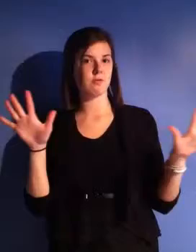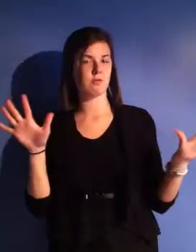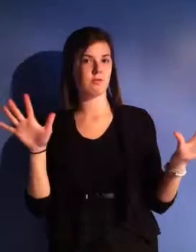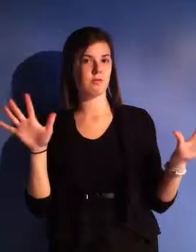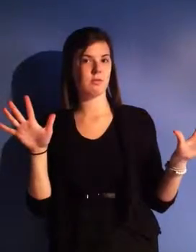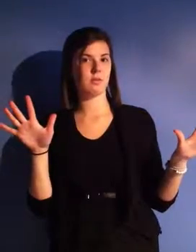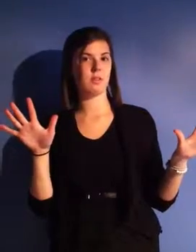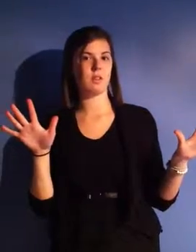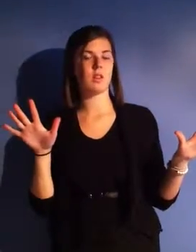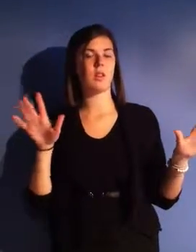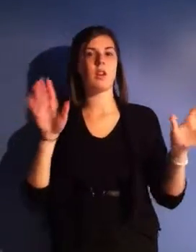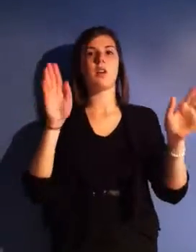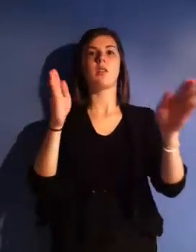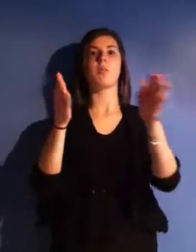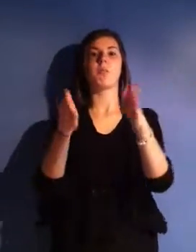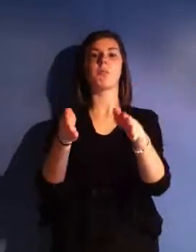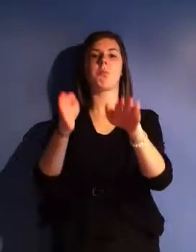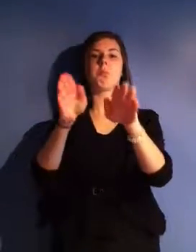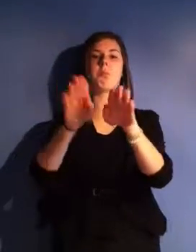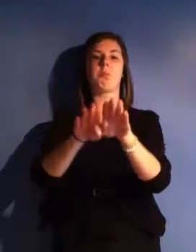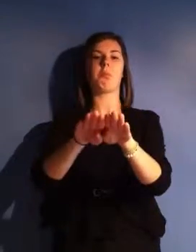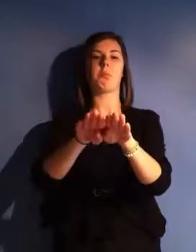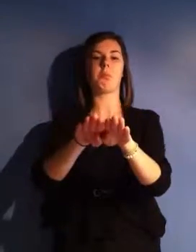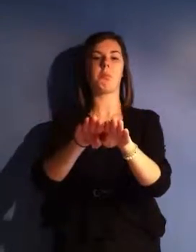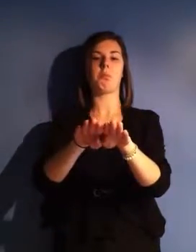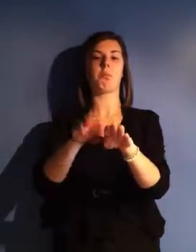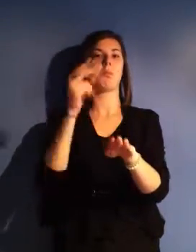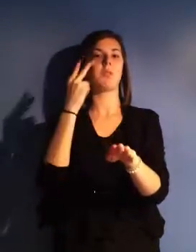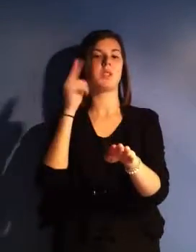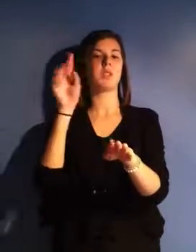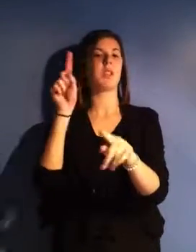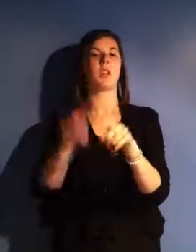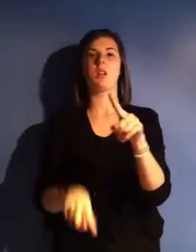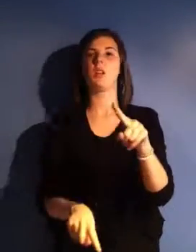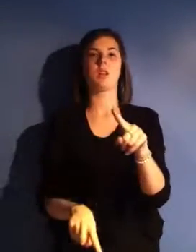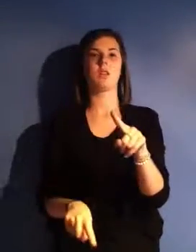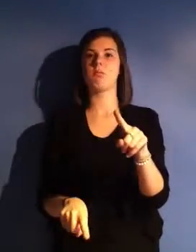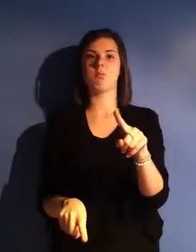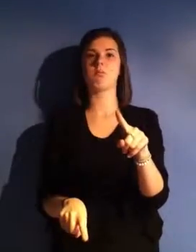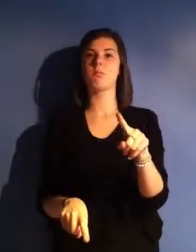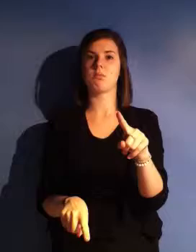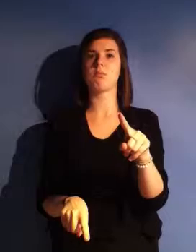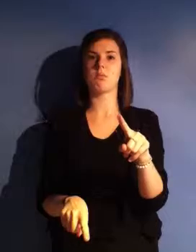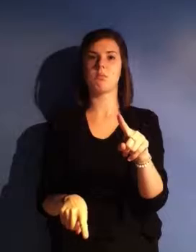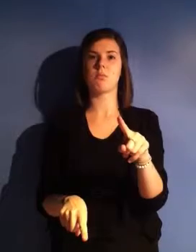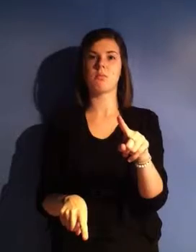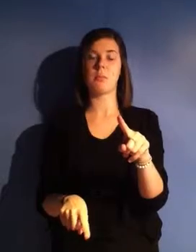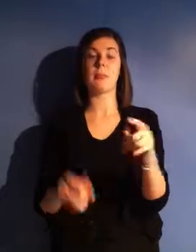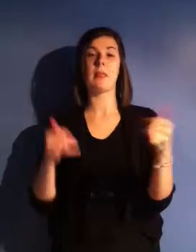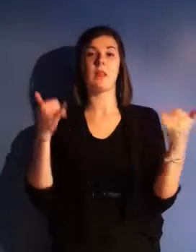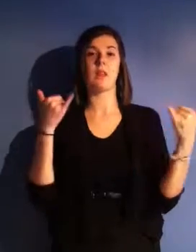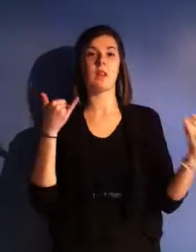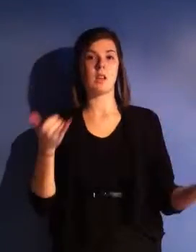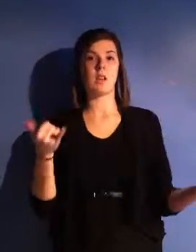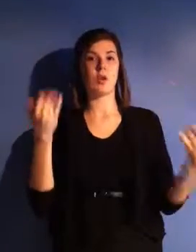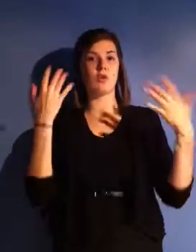fabric is totally covering the zipper so that you cannot see your zipper. Now, after you've done that and you've got